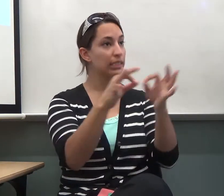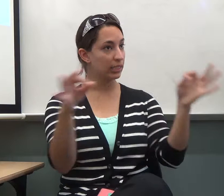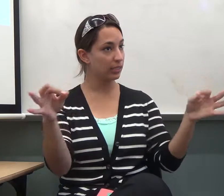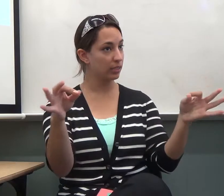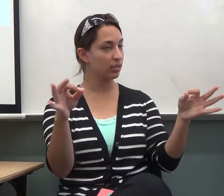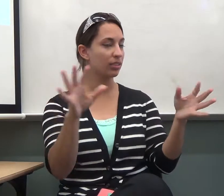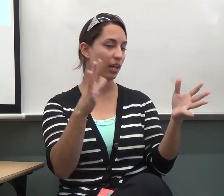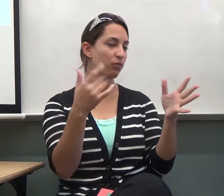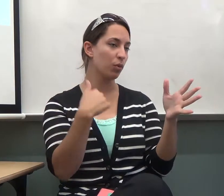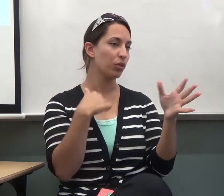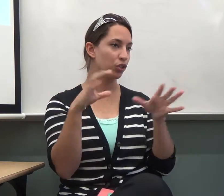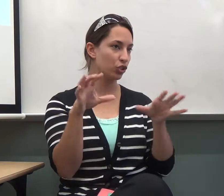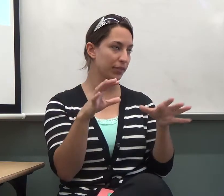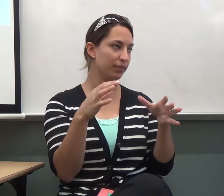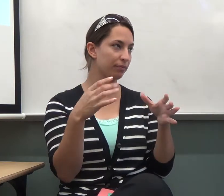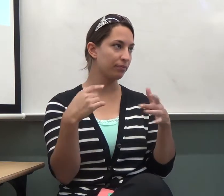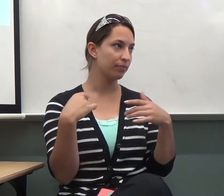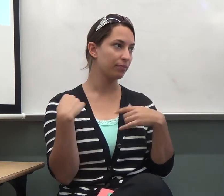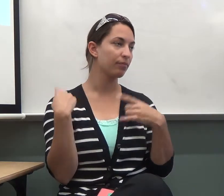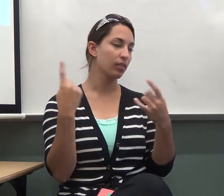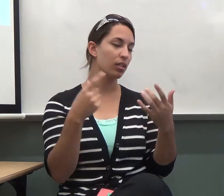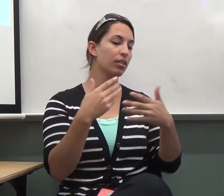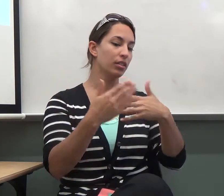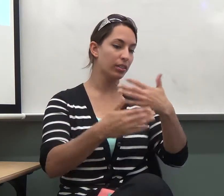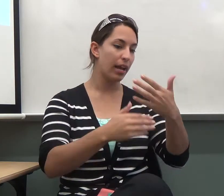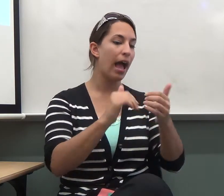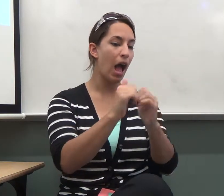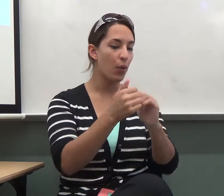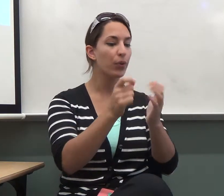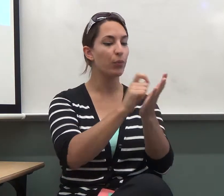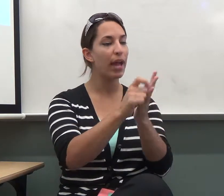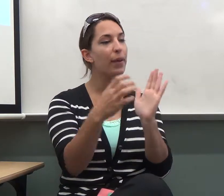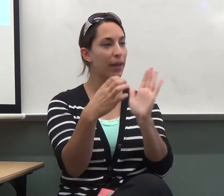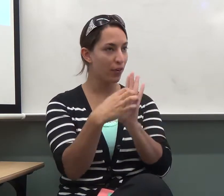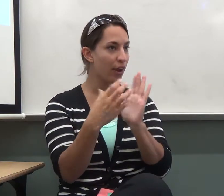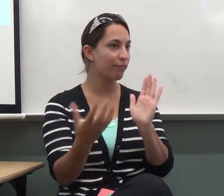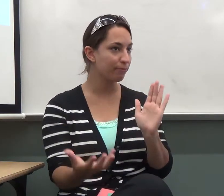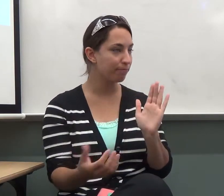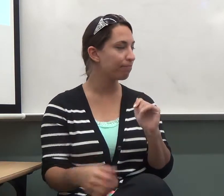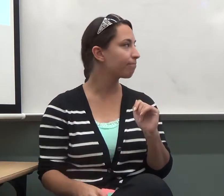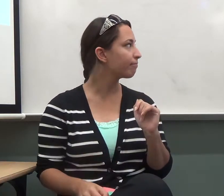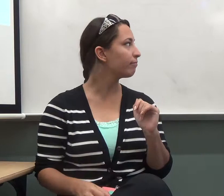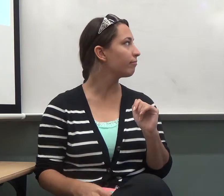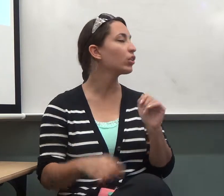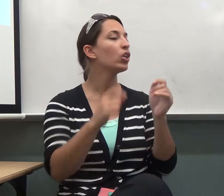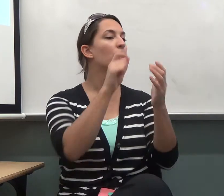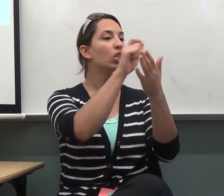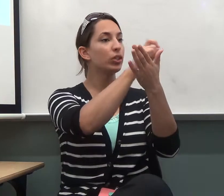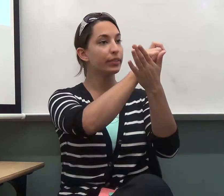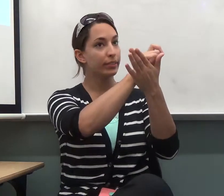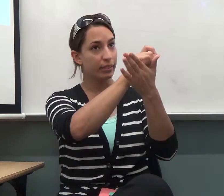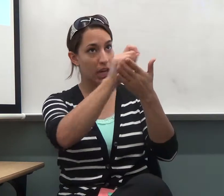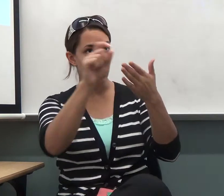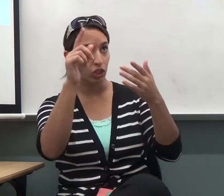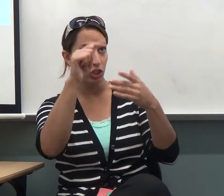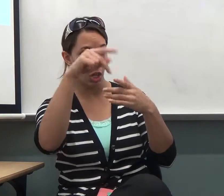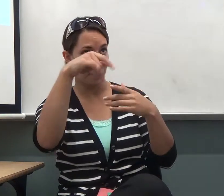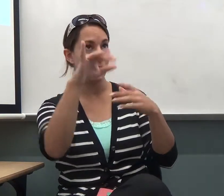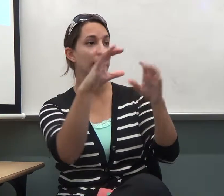This is kind of how we go about writing the paragraph. Okay, we're going to write our topic sentence. Okay, and then we're going